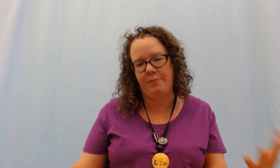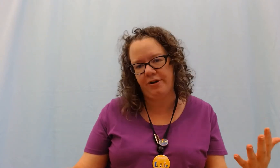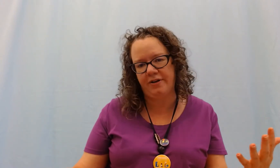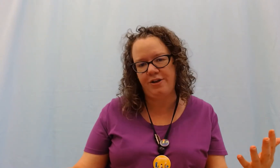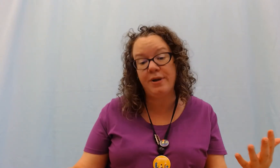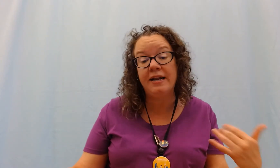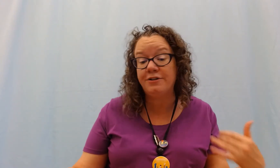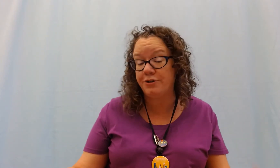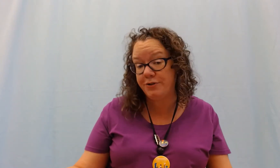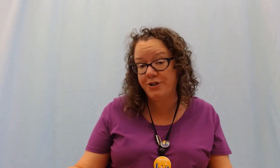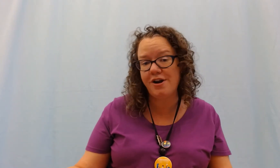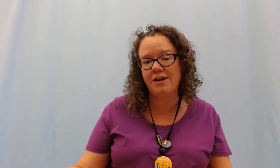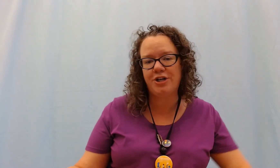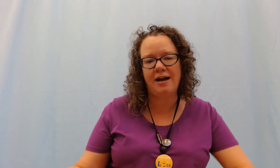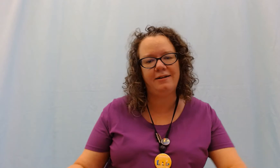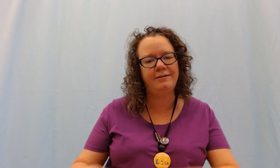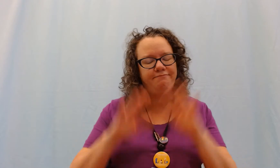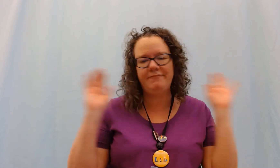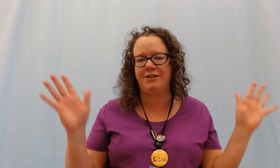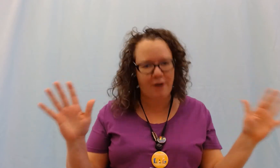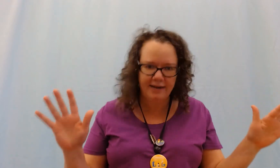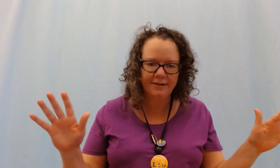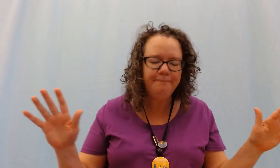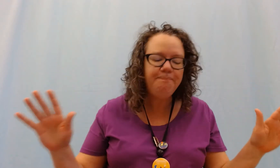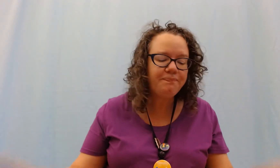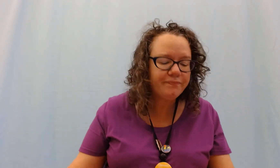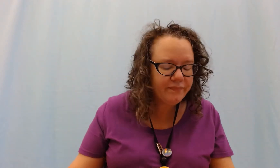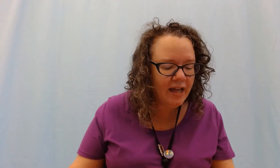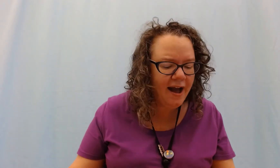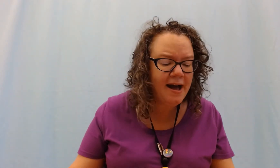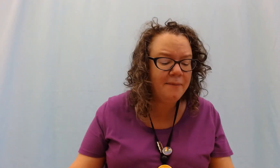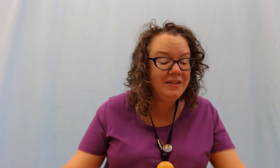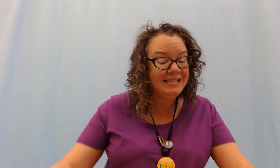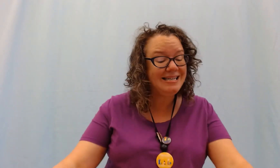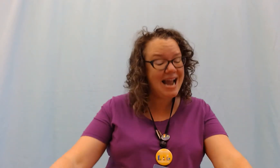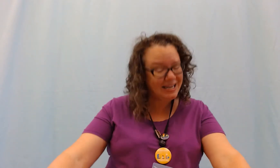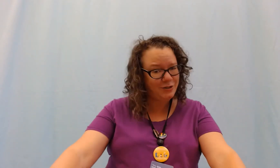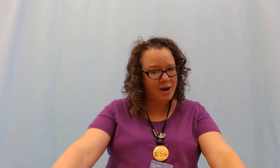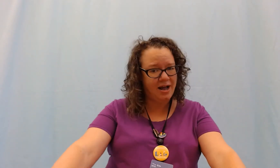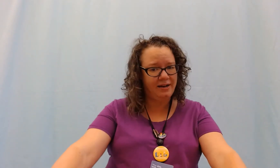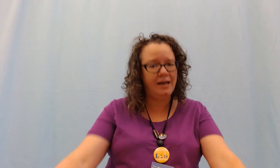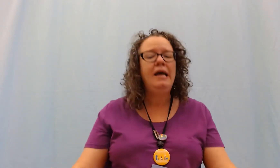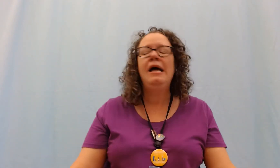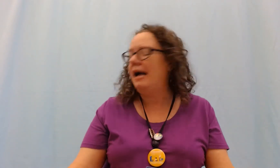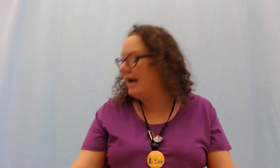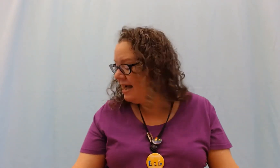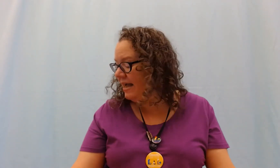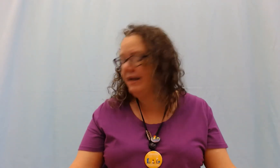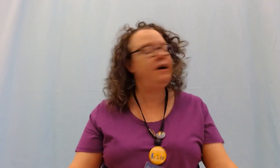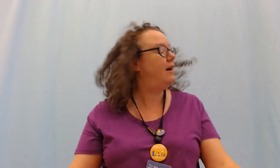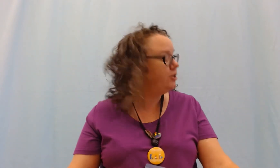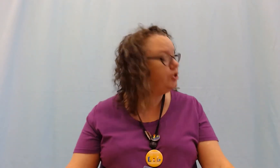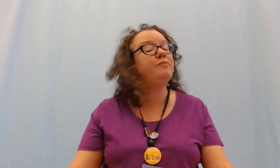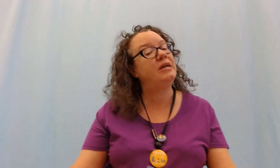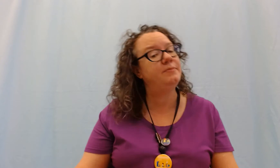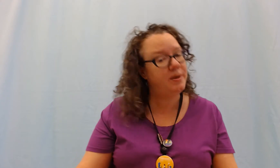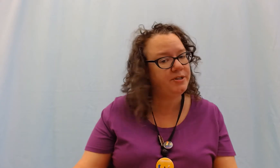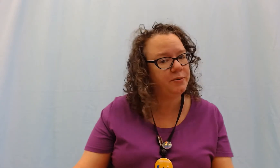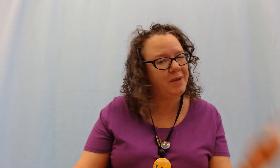vocabulary that you can introduce to your young child is great. This next one, I should have brought some puppets with me.